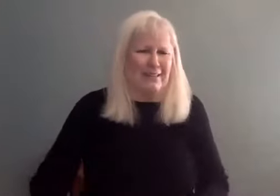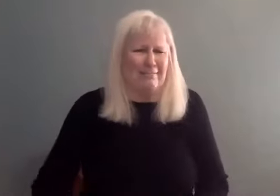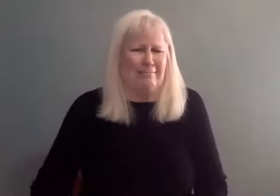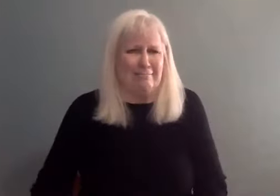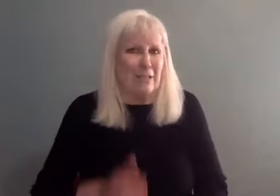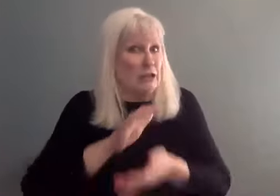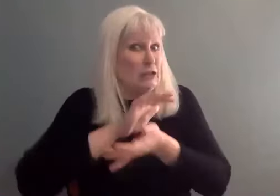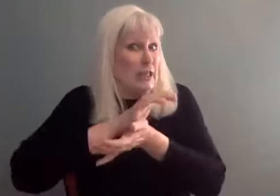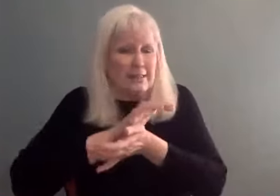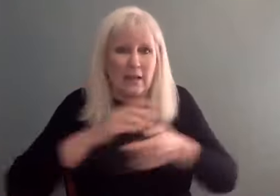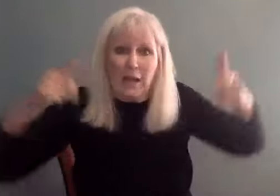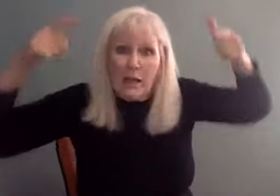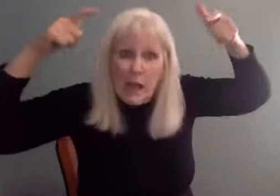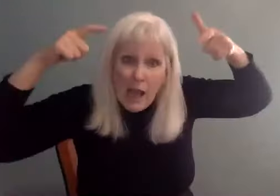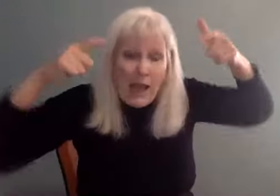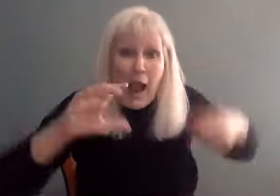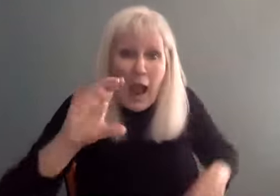hence I'm a cheesehead. What can I say, Tina?